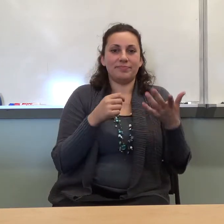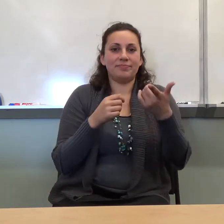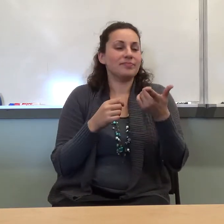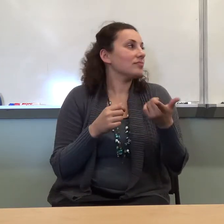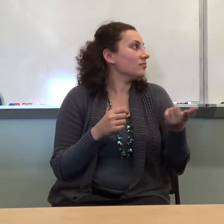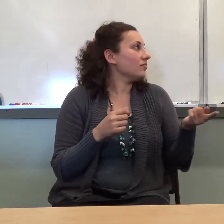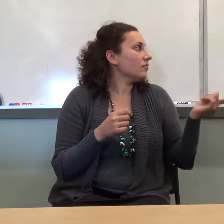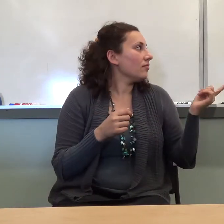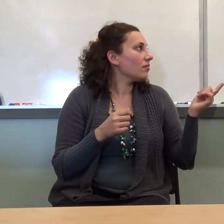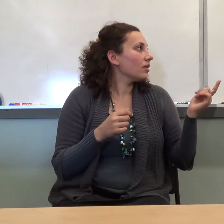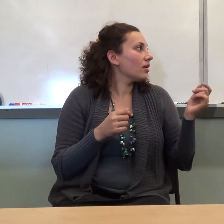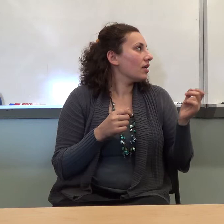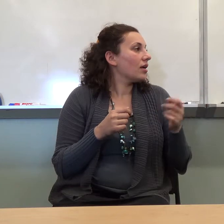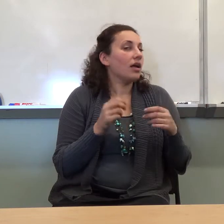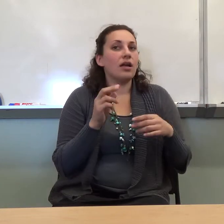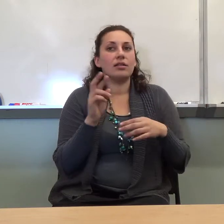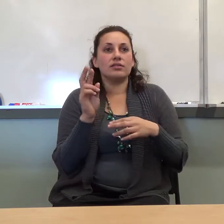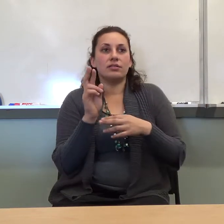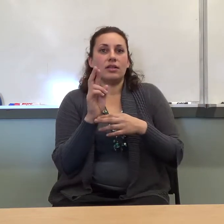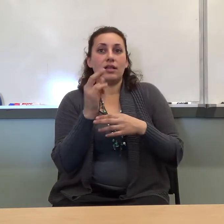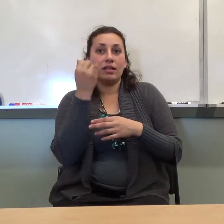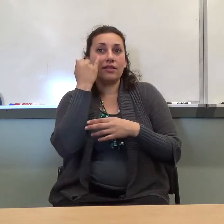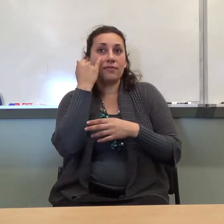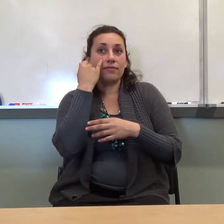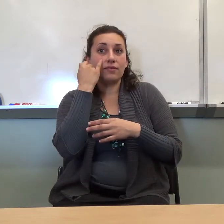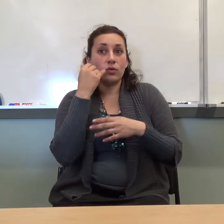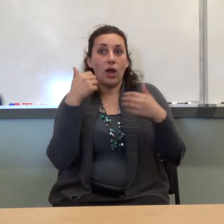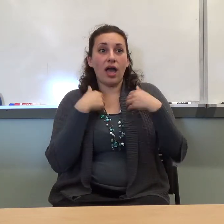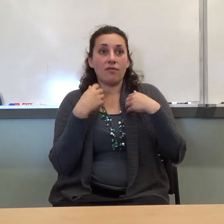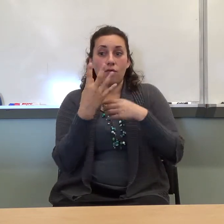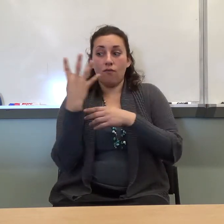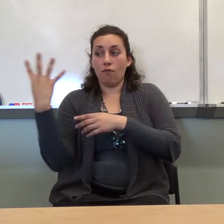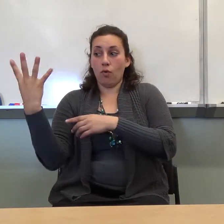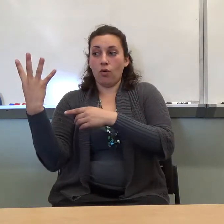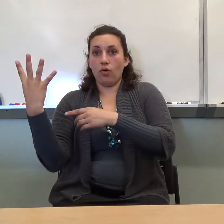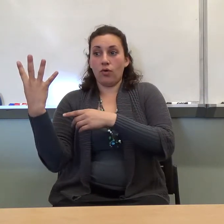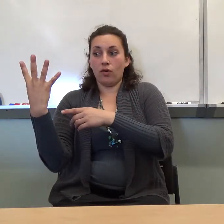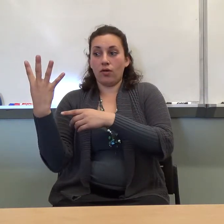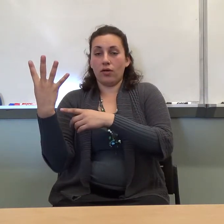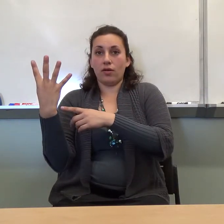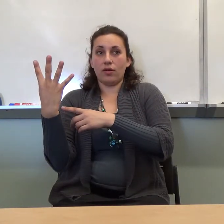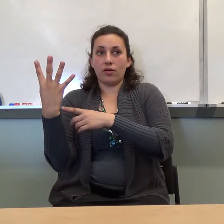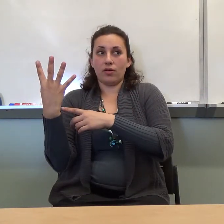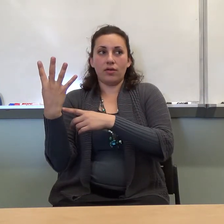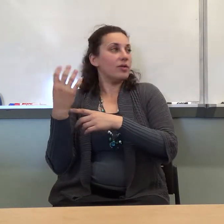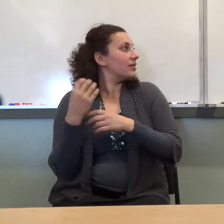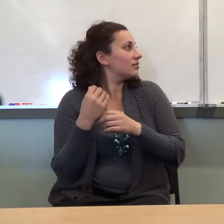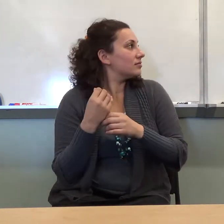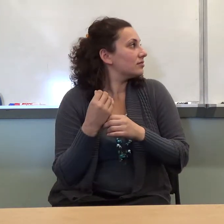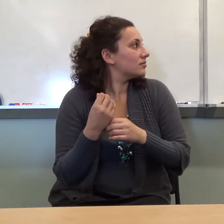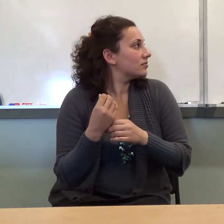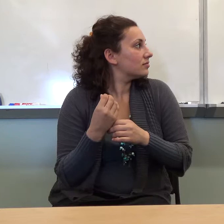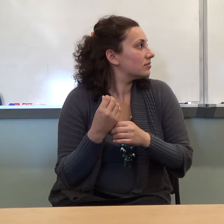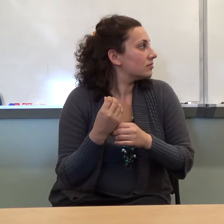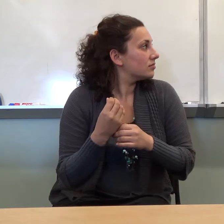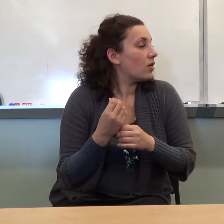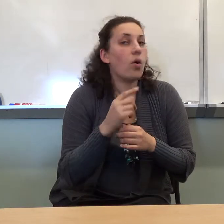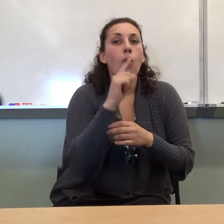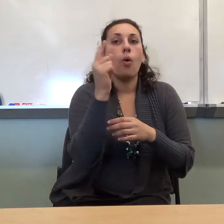of the decimal point. Even if you had a 4 over there on the left-hand side, the bar would not go across that 4, only on the fractional part